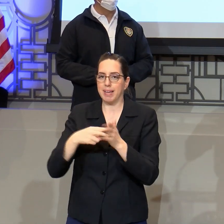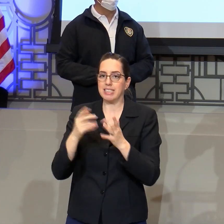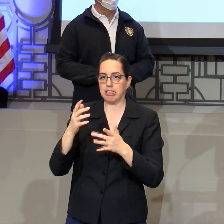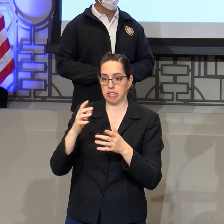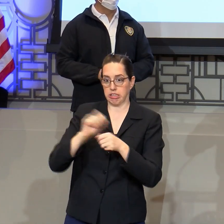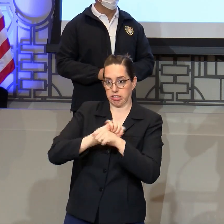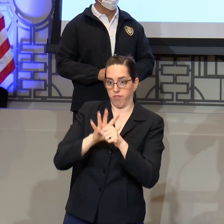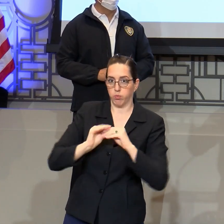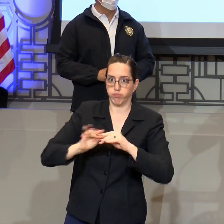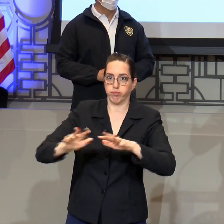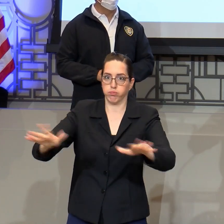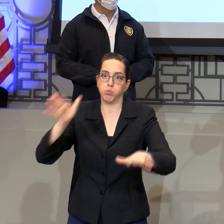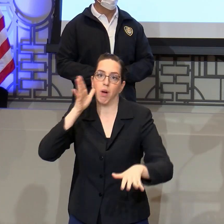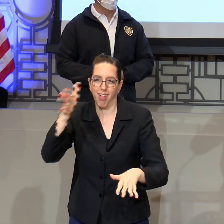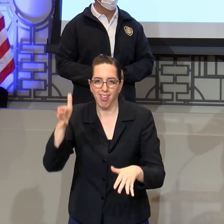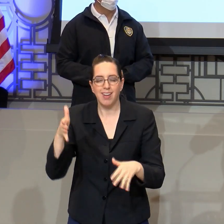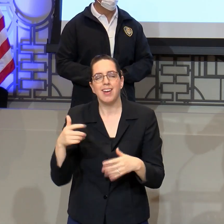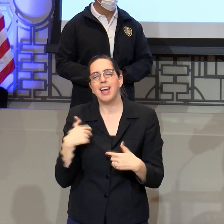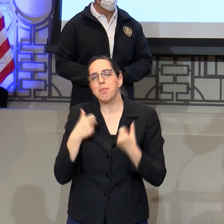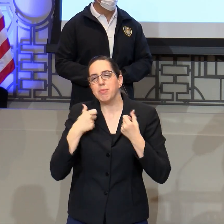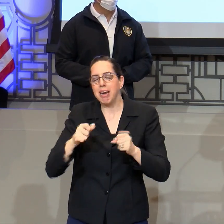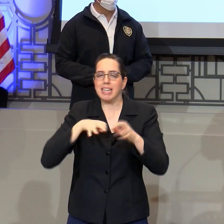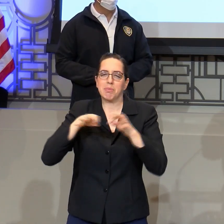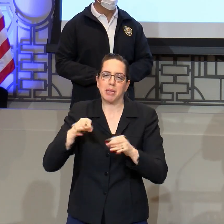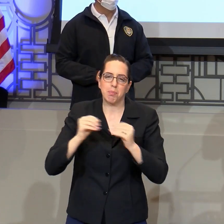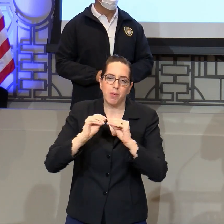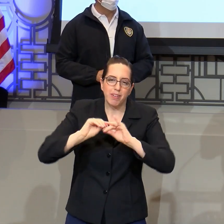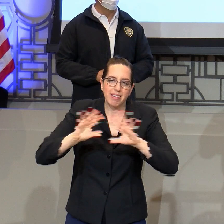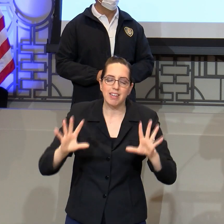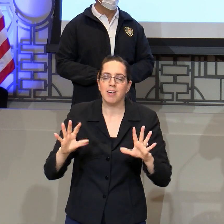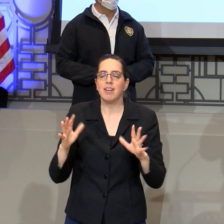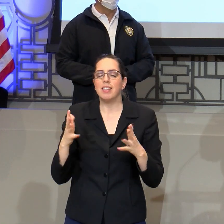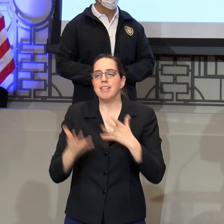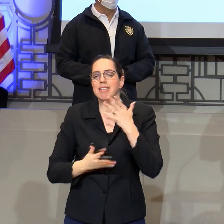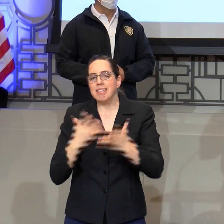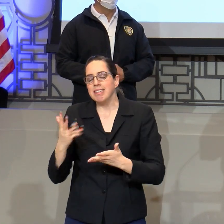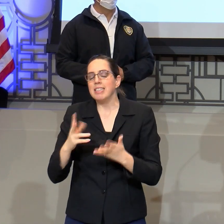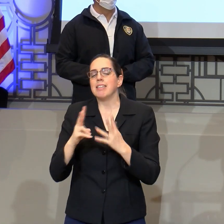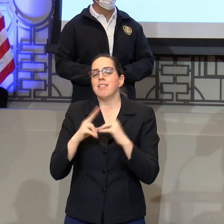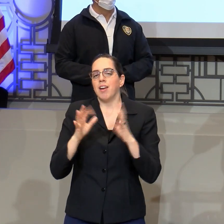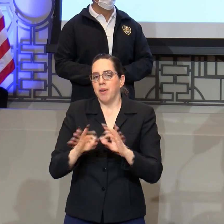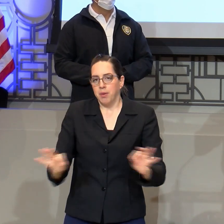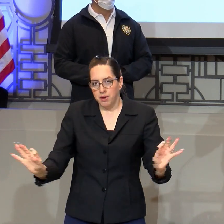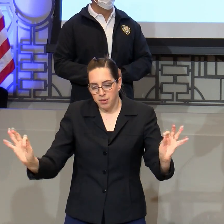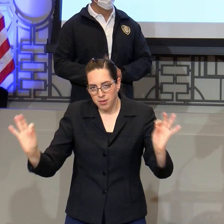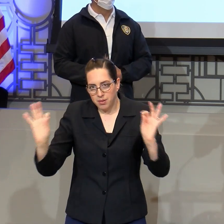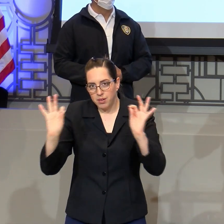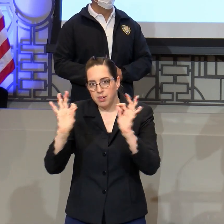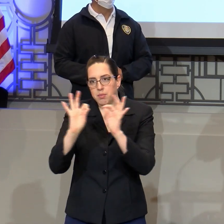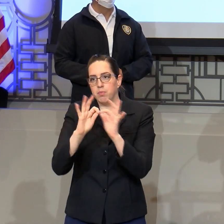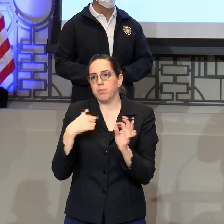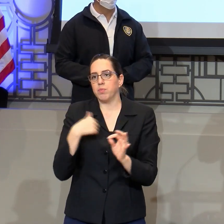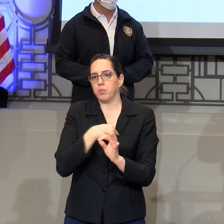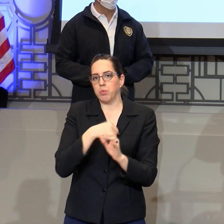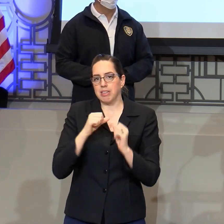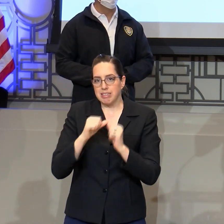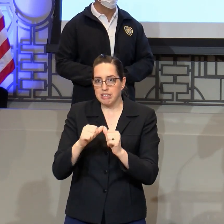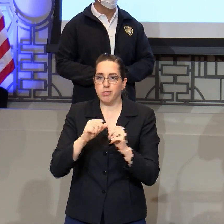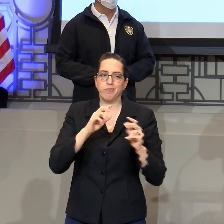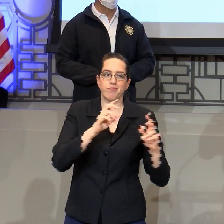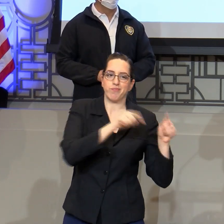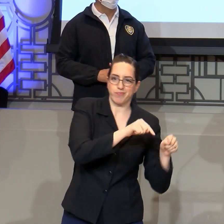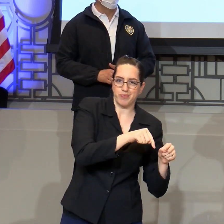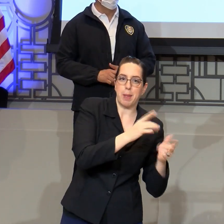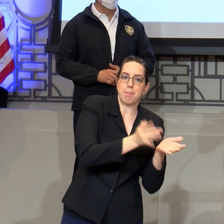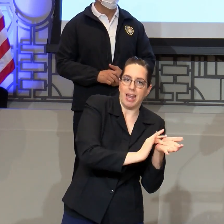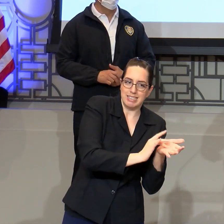to get concepts across so that people can understand our situation, because it's vitally important that we continue to take the medicine